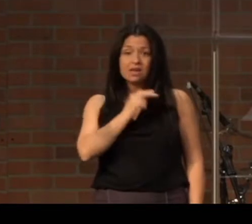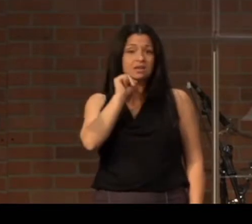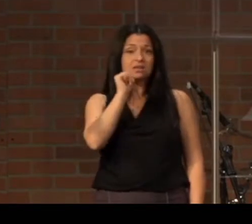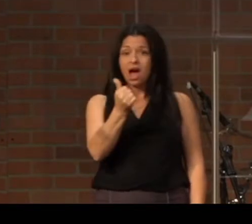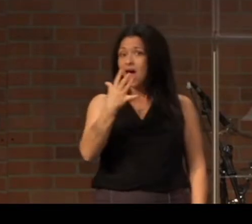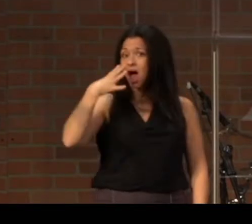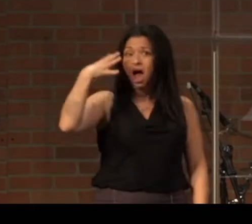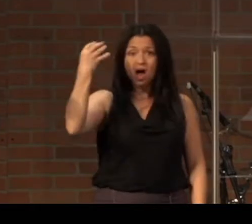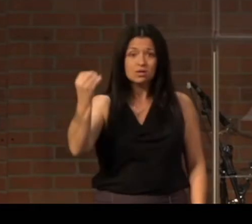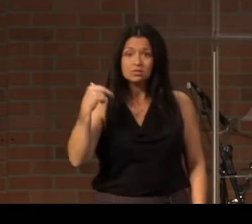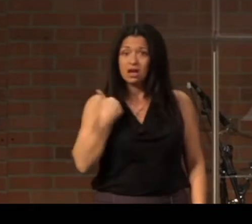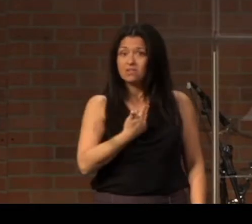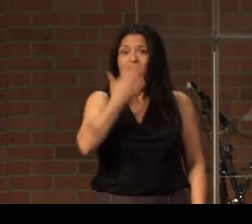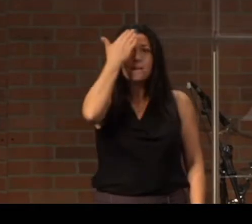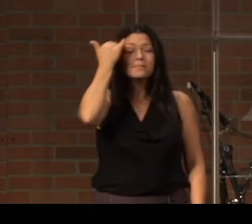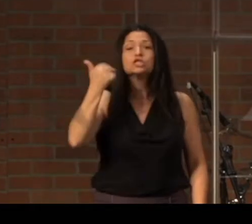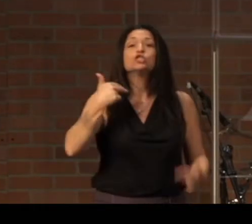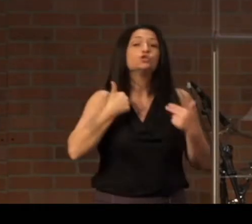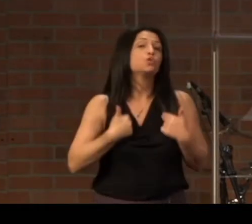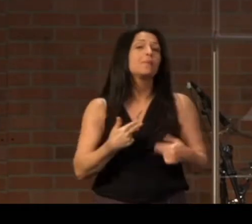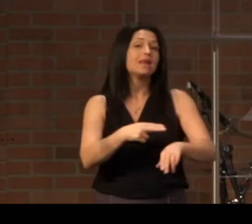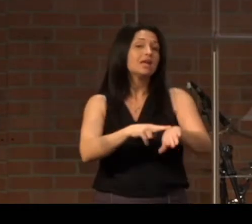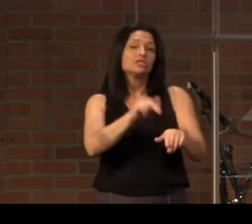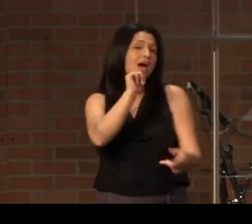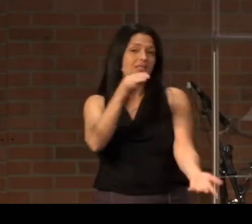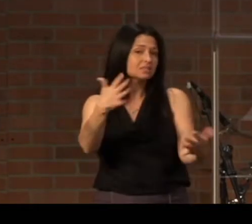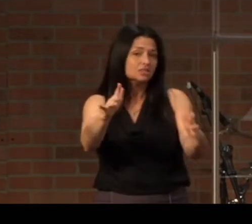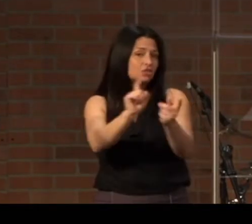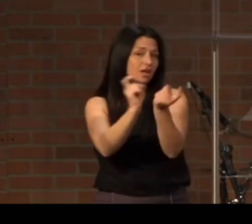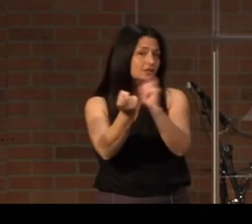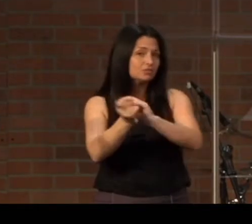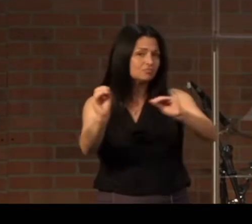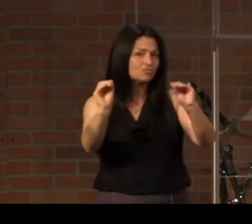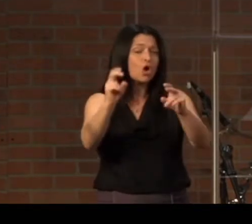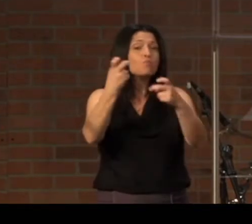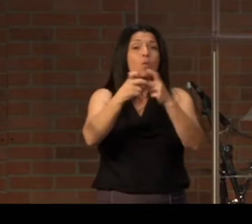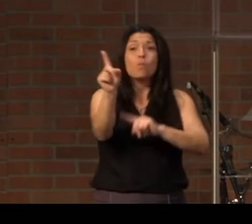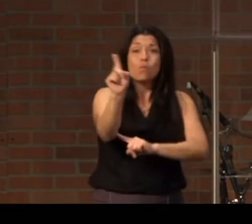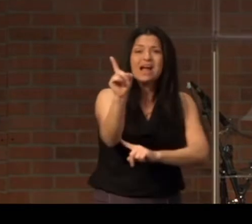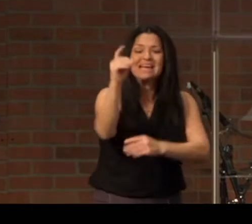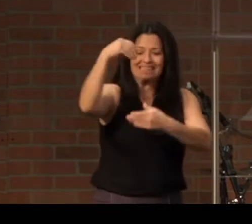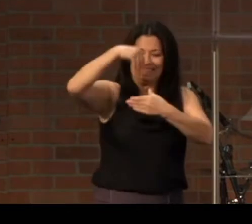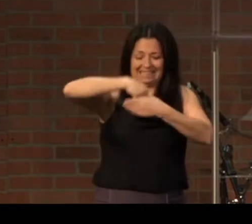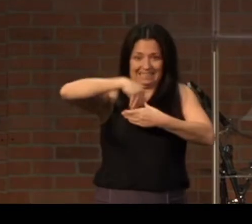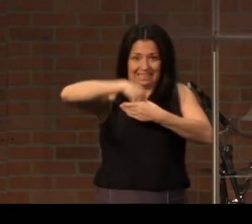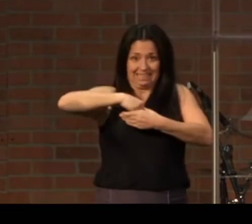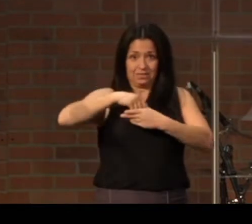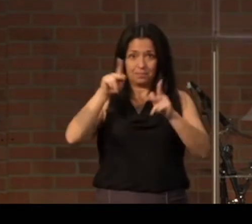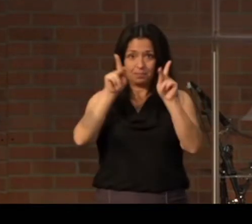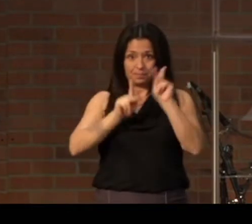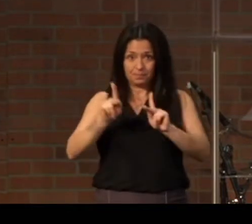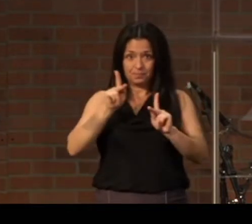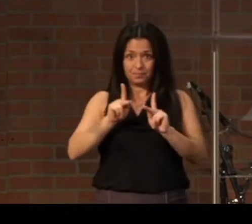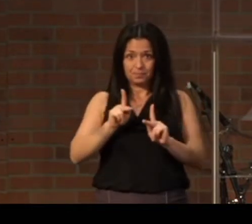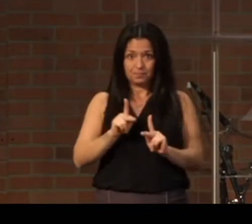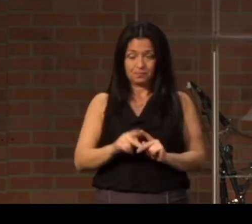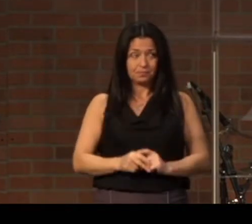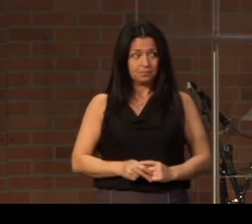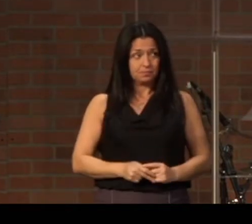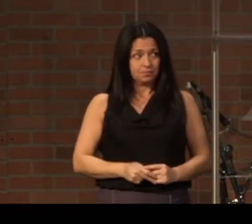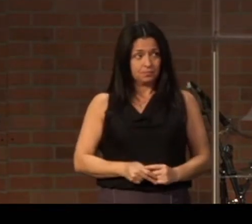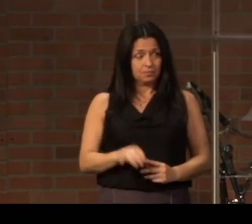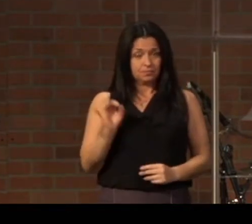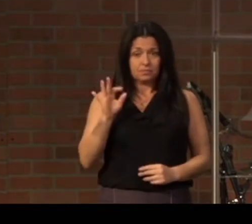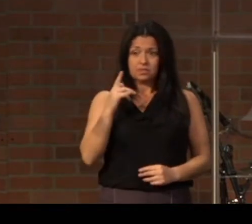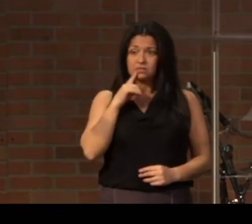nature hasn't changed, has it? The problem is in us. You say, well, Smiley, why are you a Christian? I'm a Christian because the gospel is